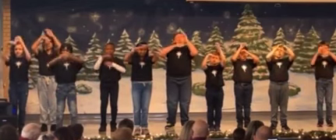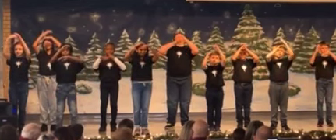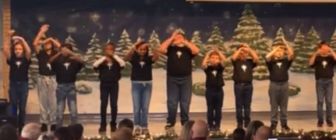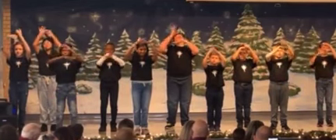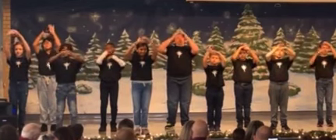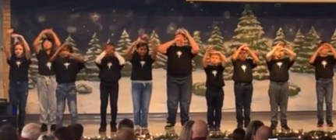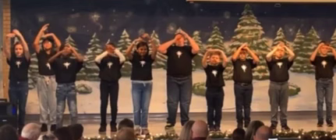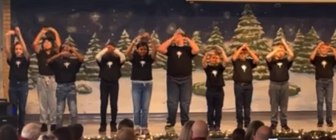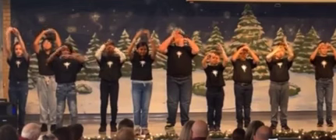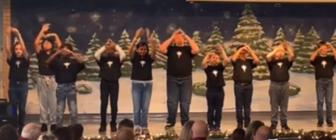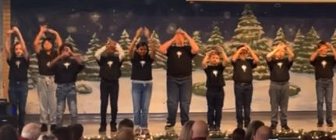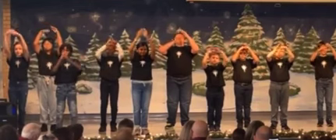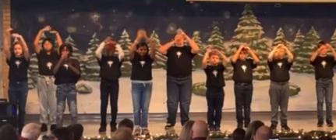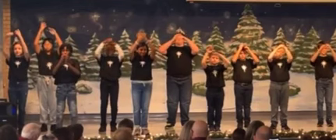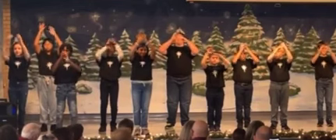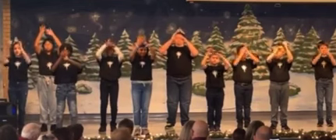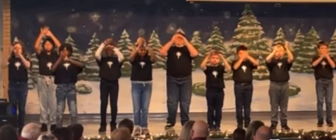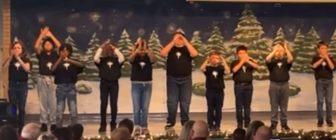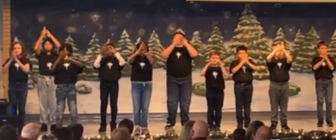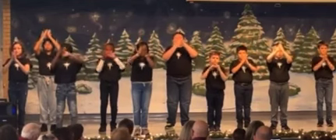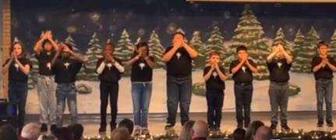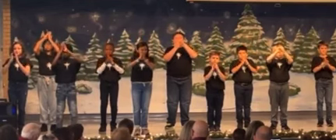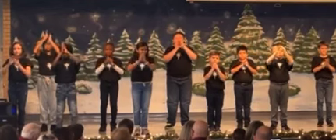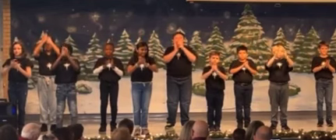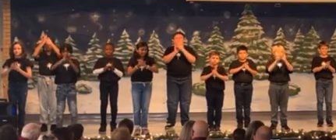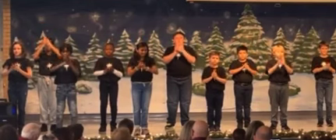heavenly peace.